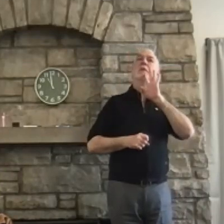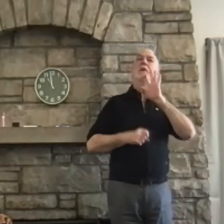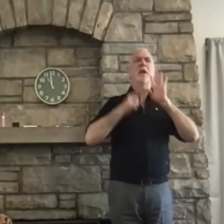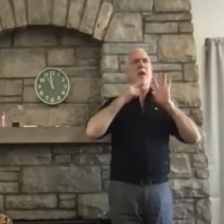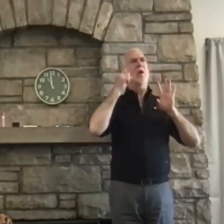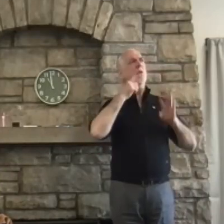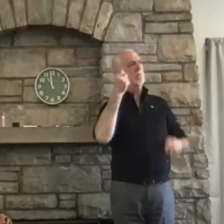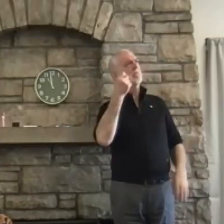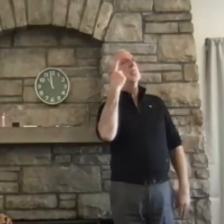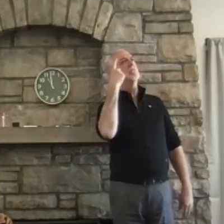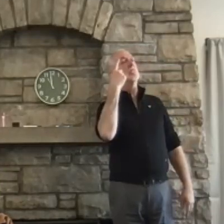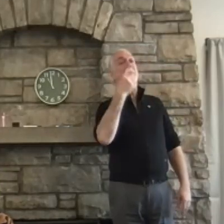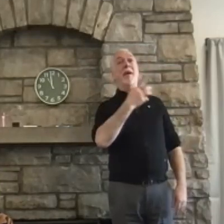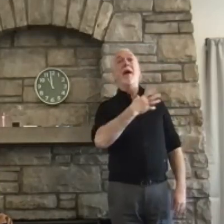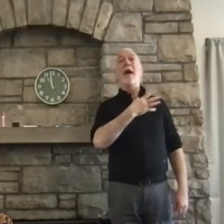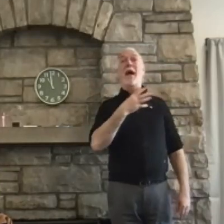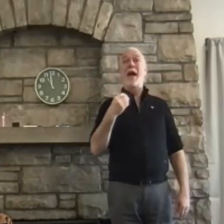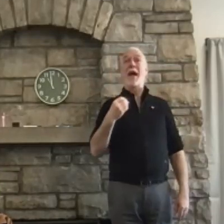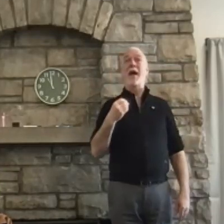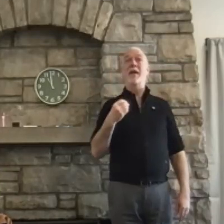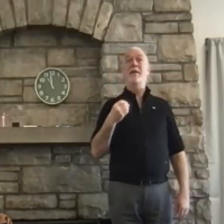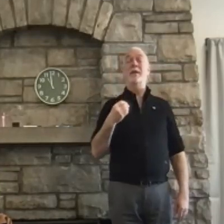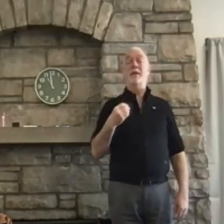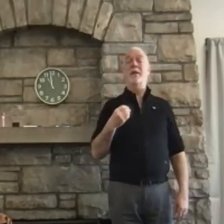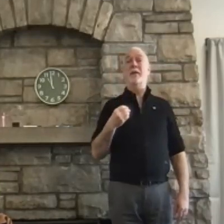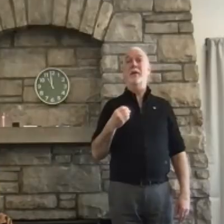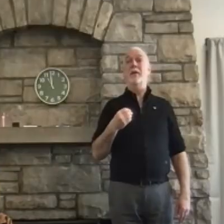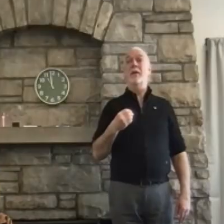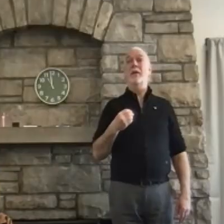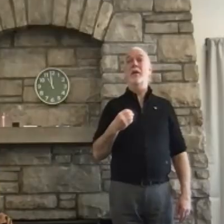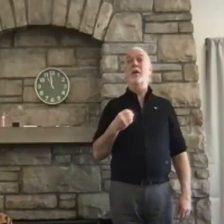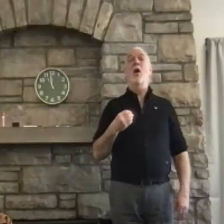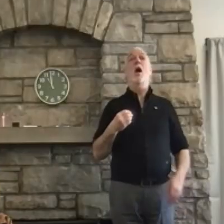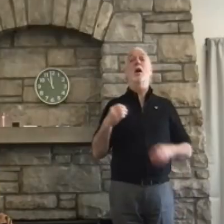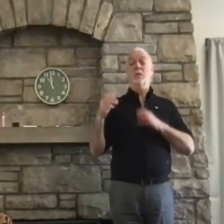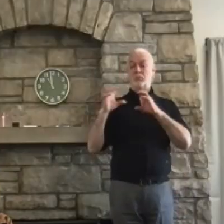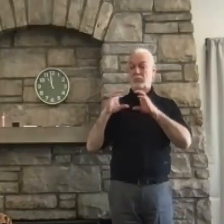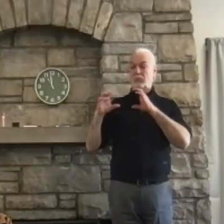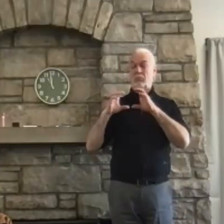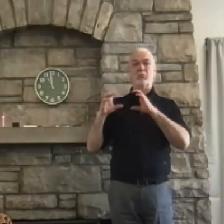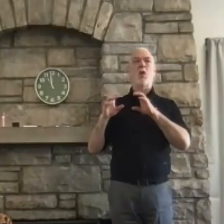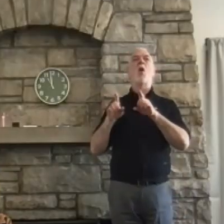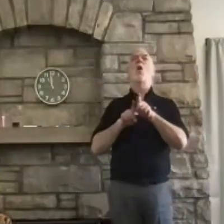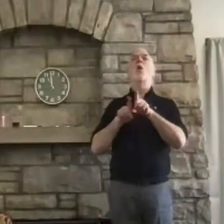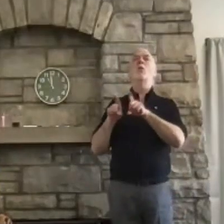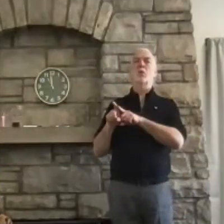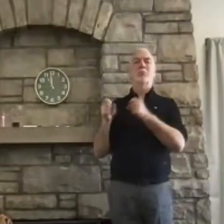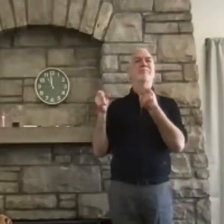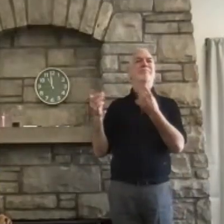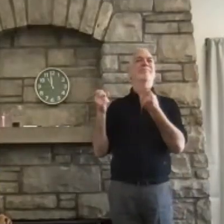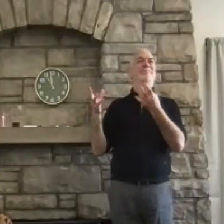at her side, Helen was able to attend